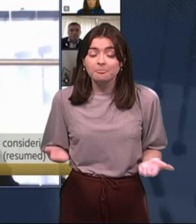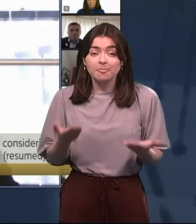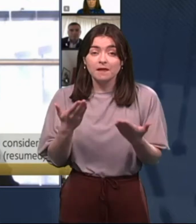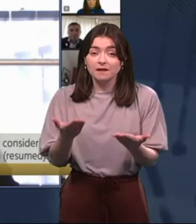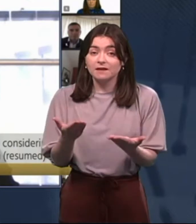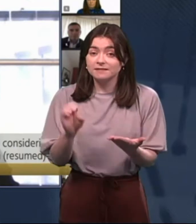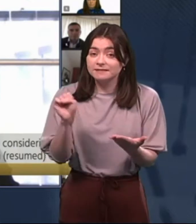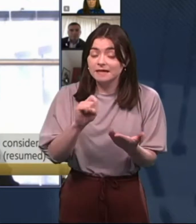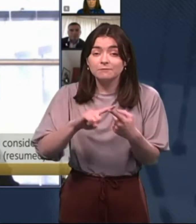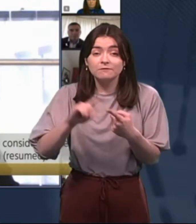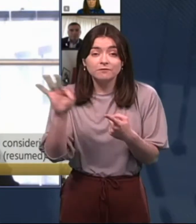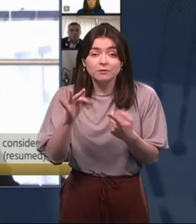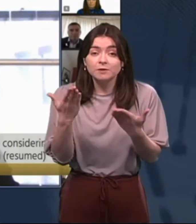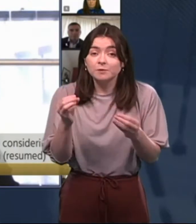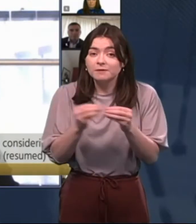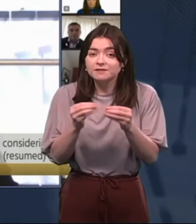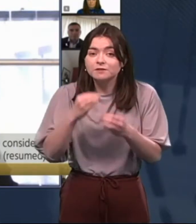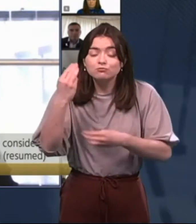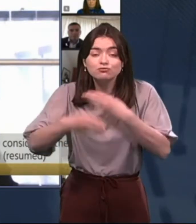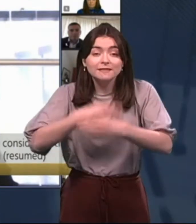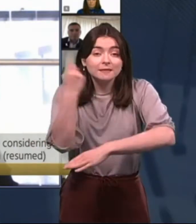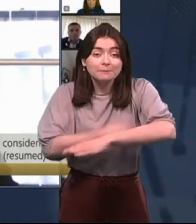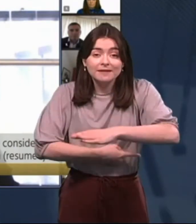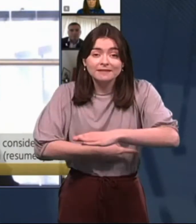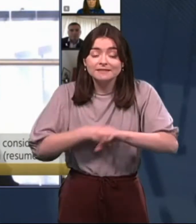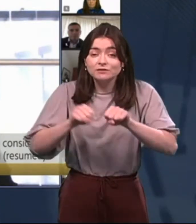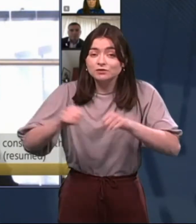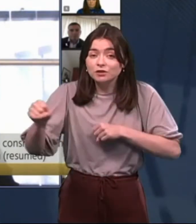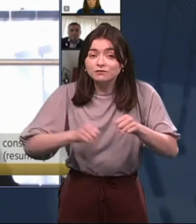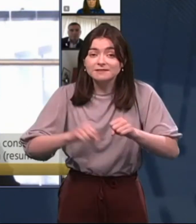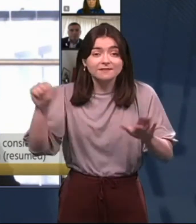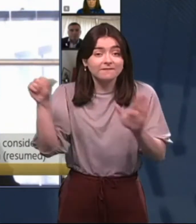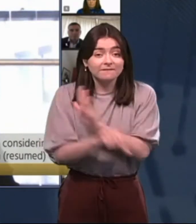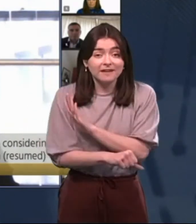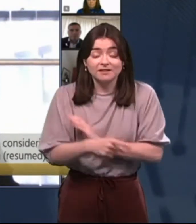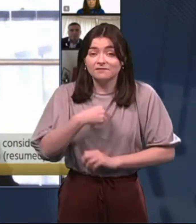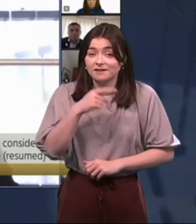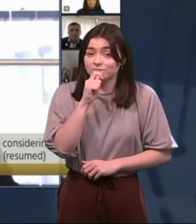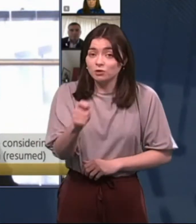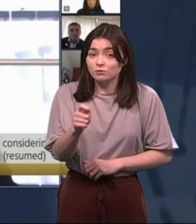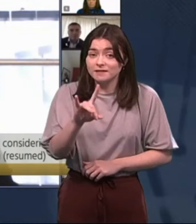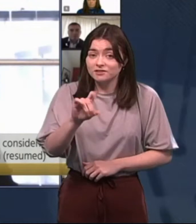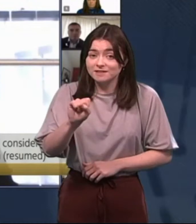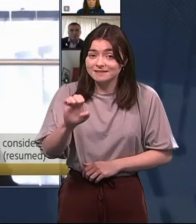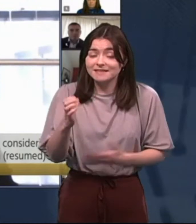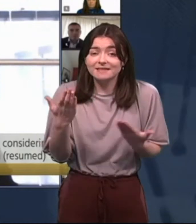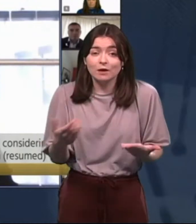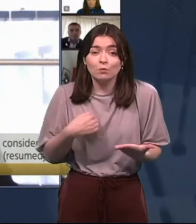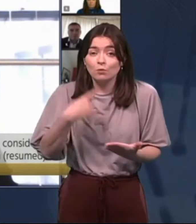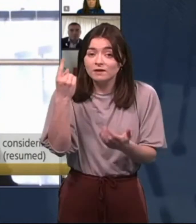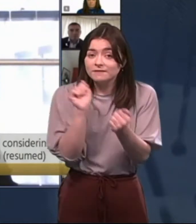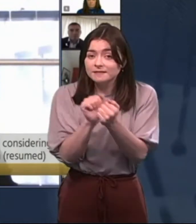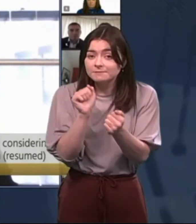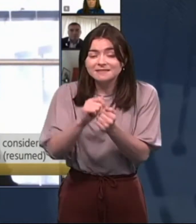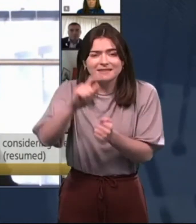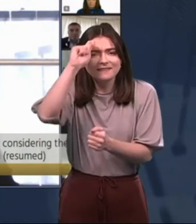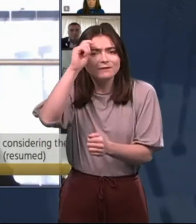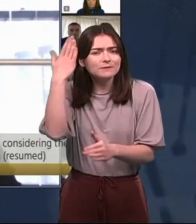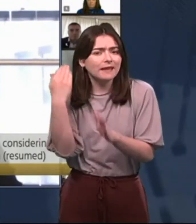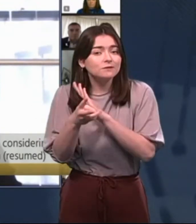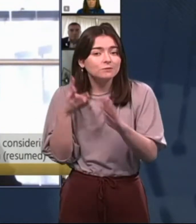Simon Fiona, you mentioned that the Progressing Disability Services is a failure, and I've said that straight out to the HSC at one of these meetings, I think it was last